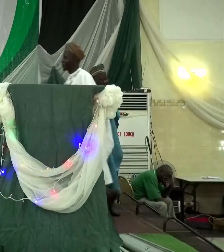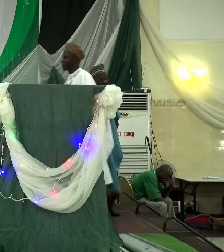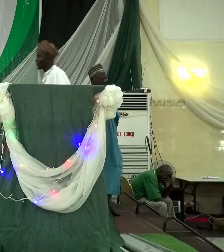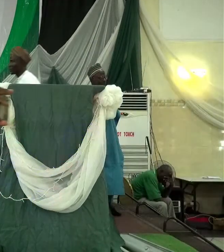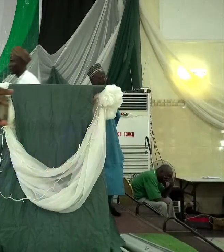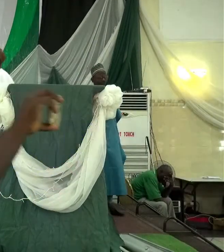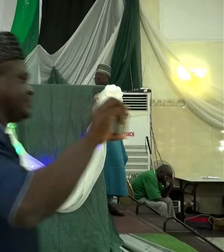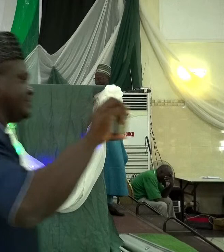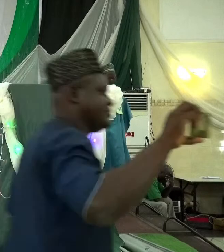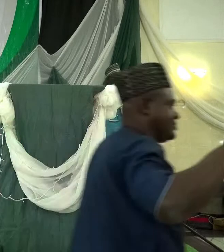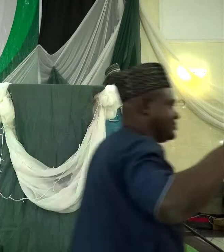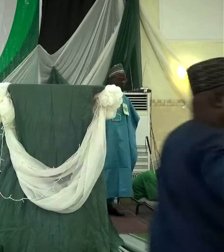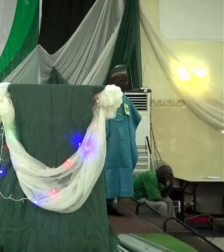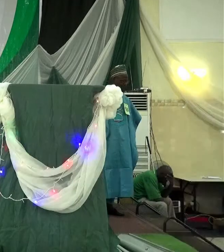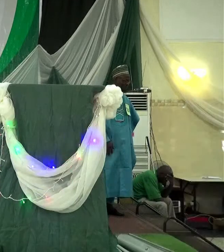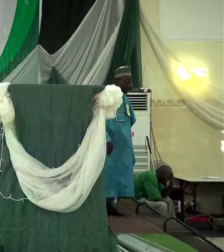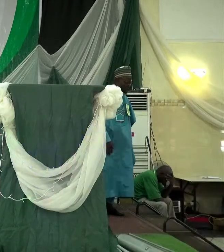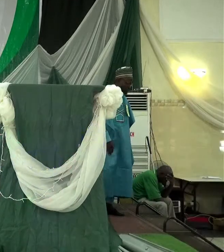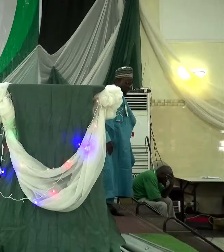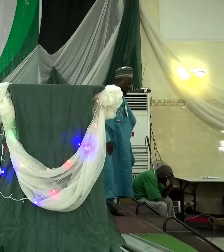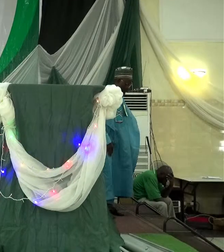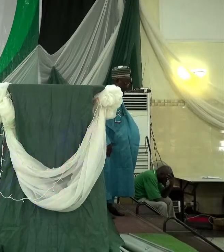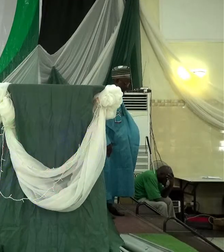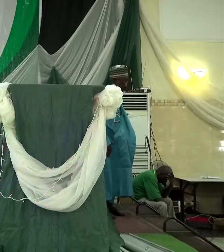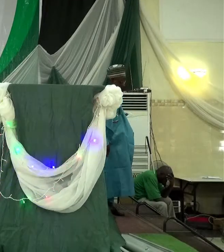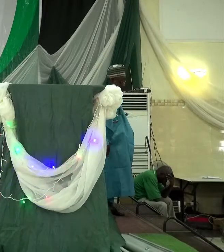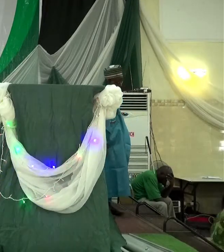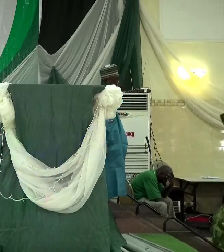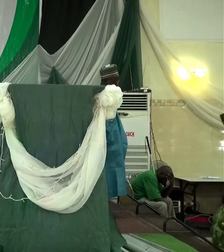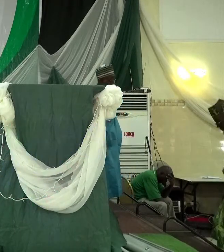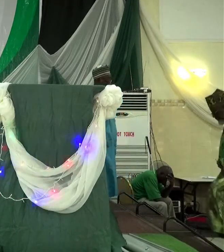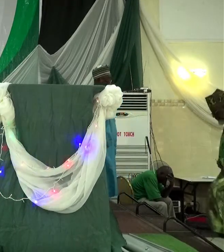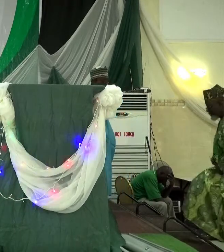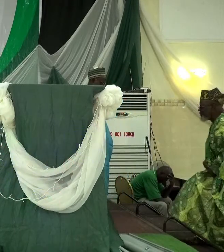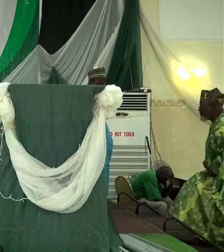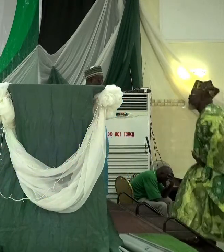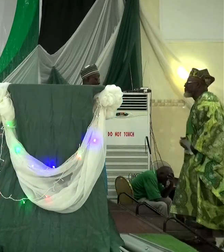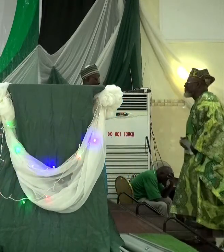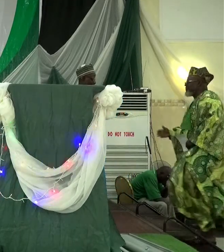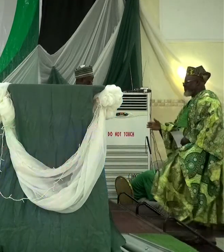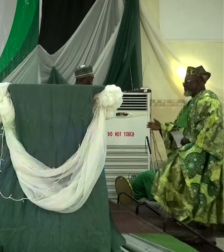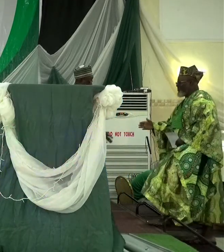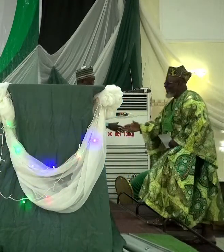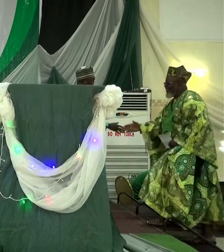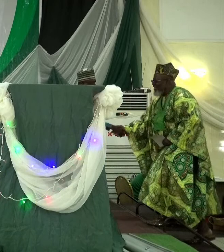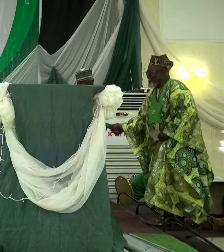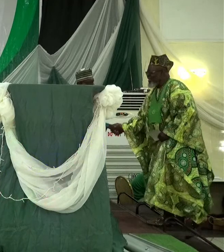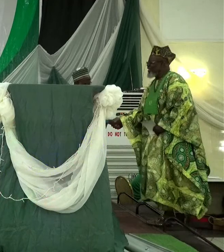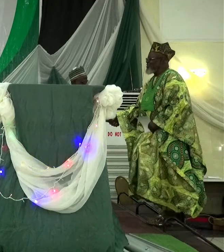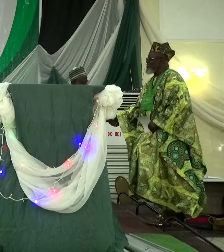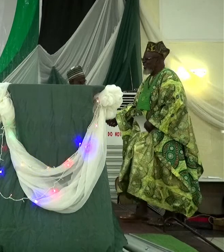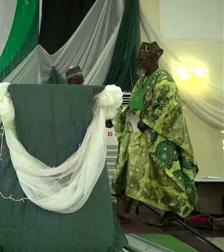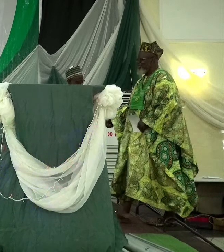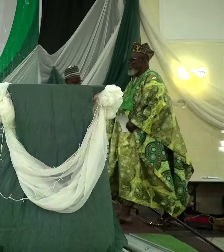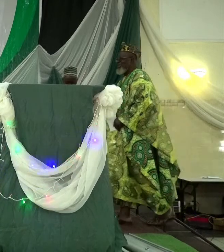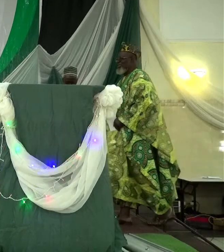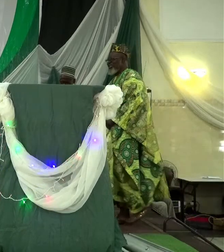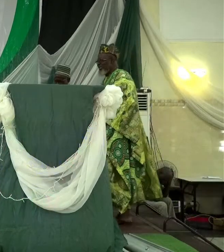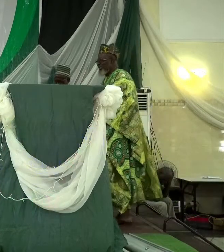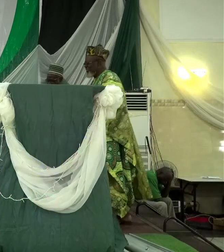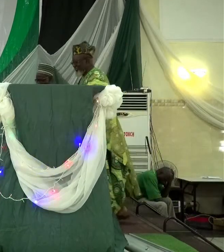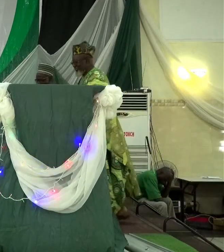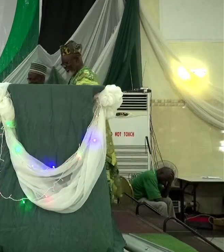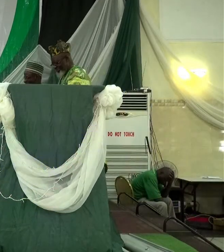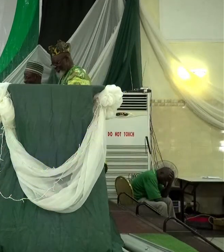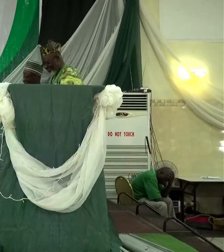Oladosu Wali, TMC Oyo State loni eja peju pese si annual lecture todun yi lati sami ogbodun idasile